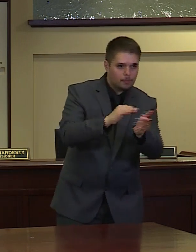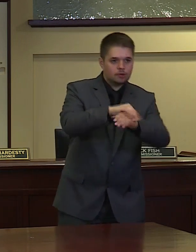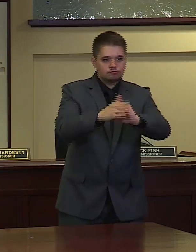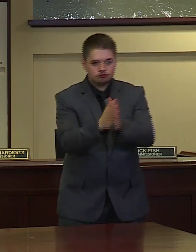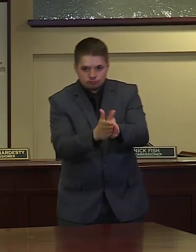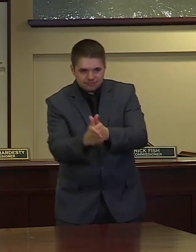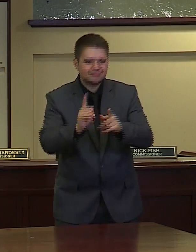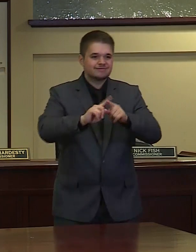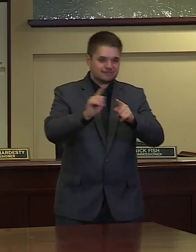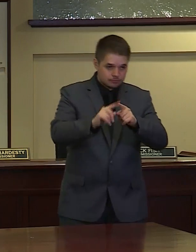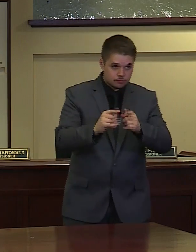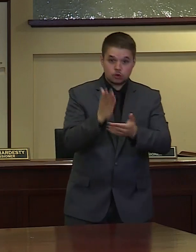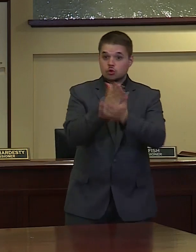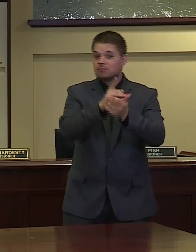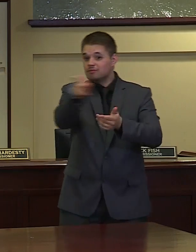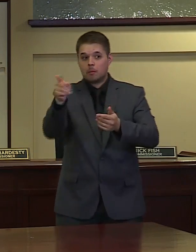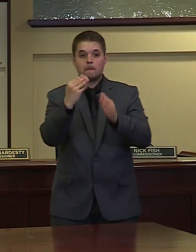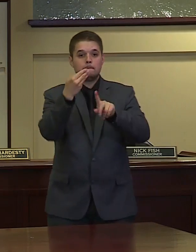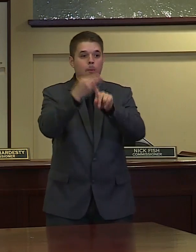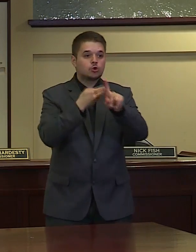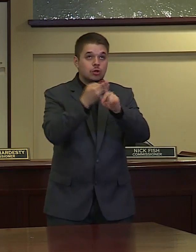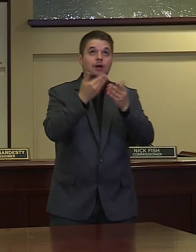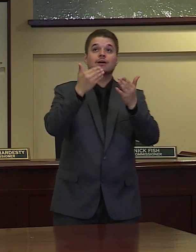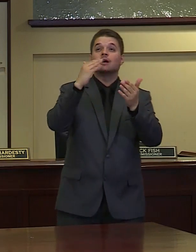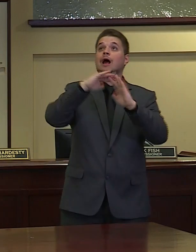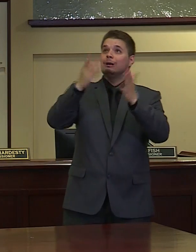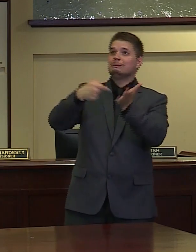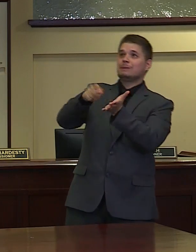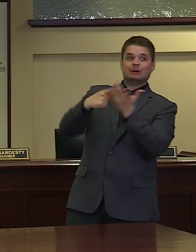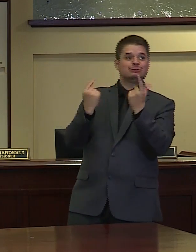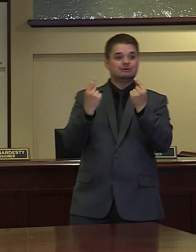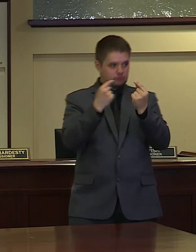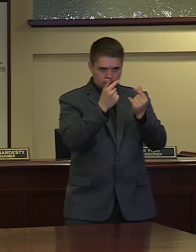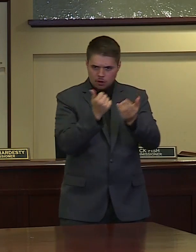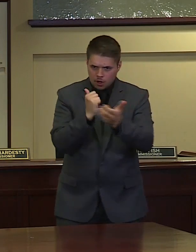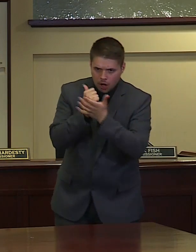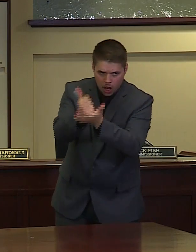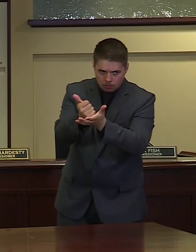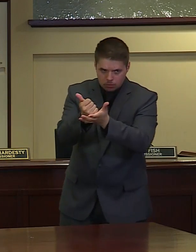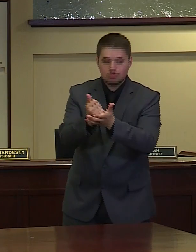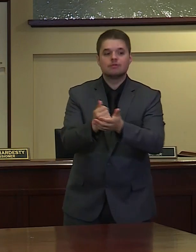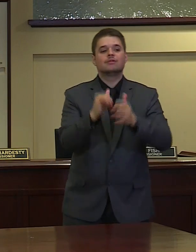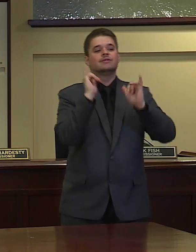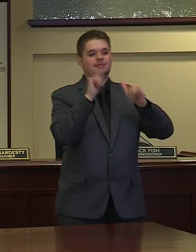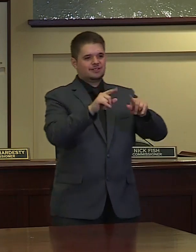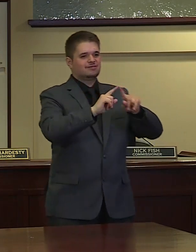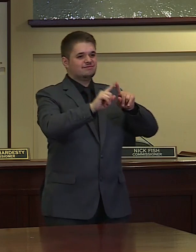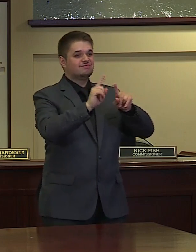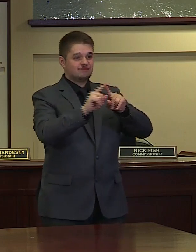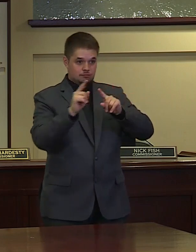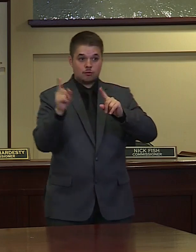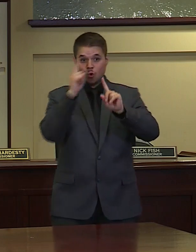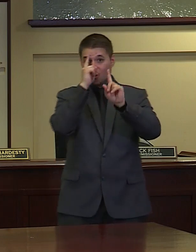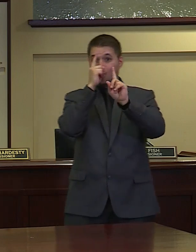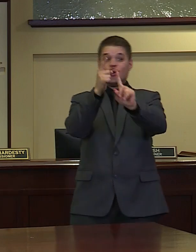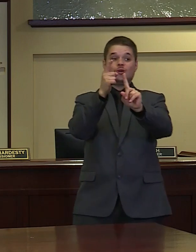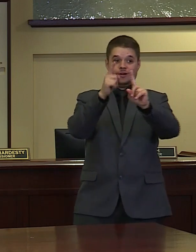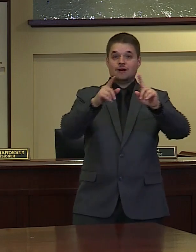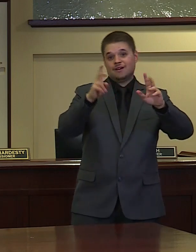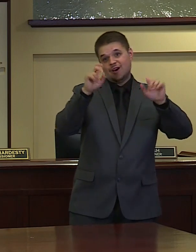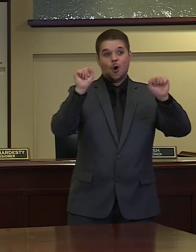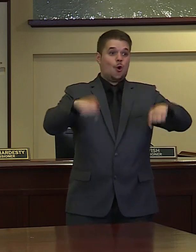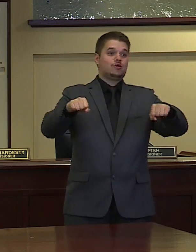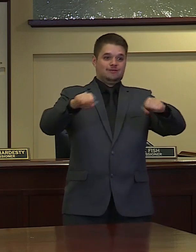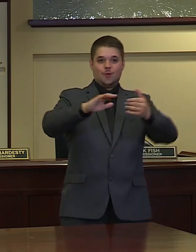and anticipating an opening potentially in June 12th. And then Friday night, the